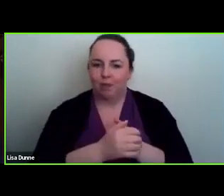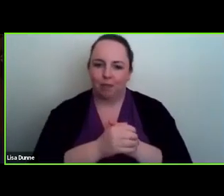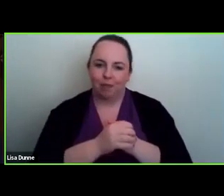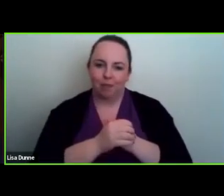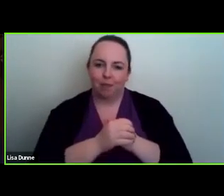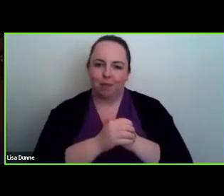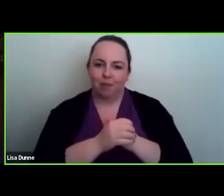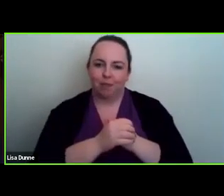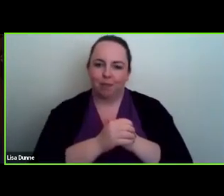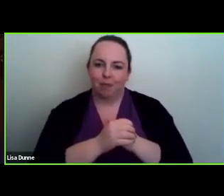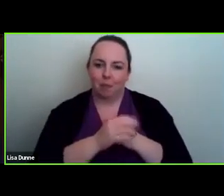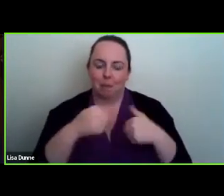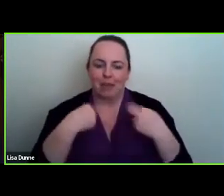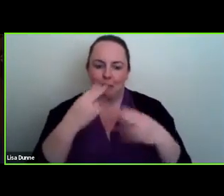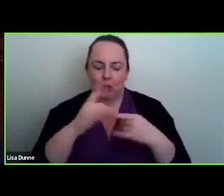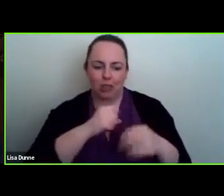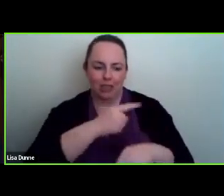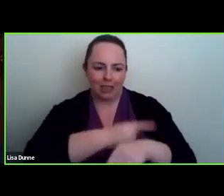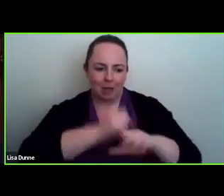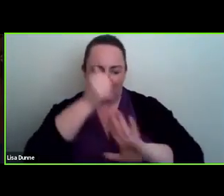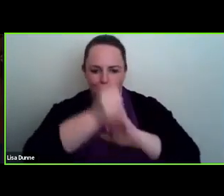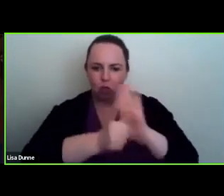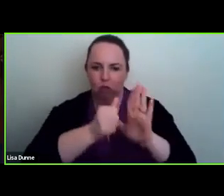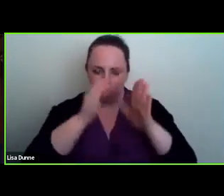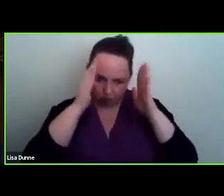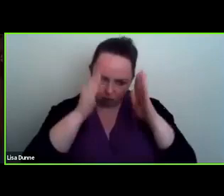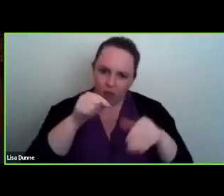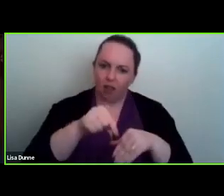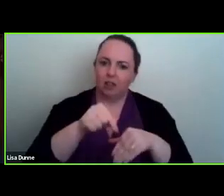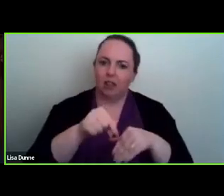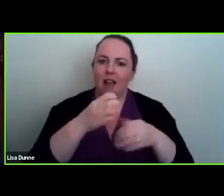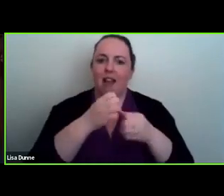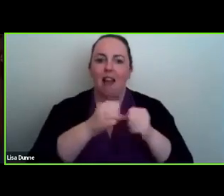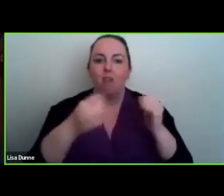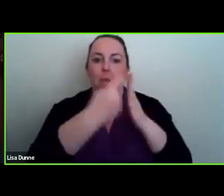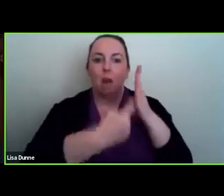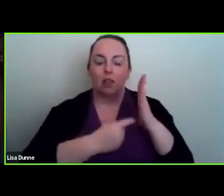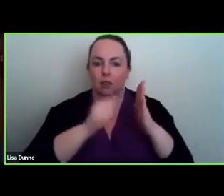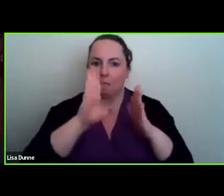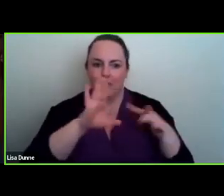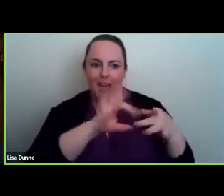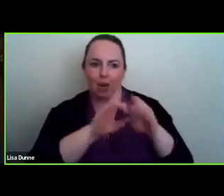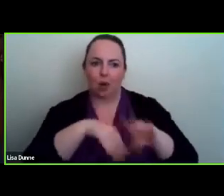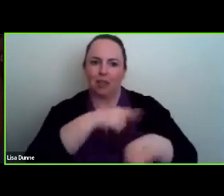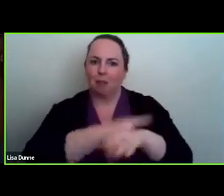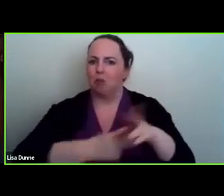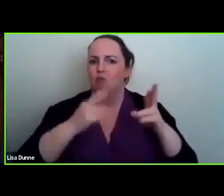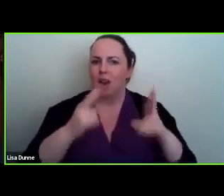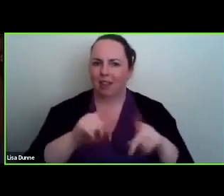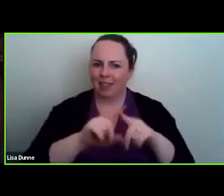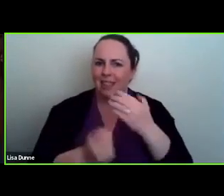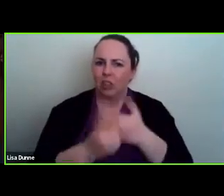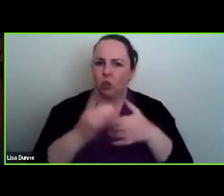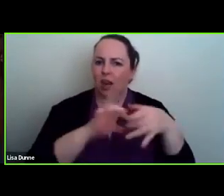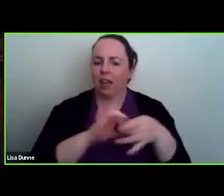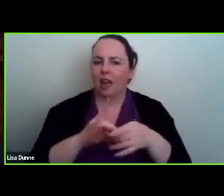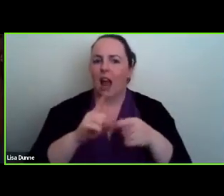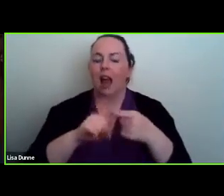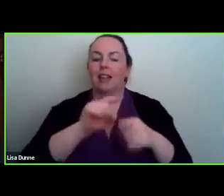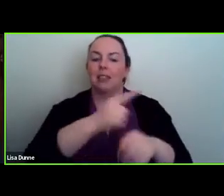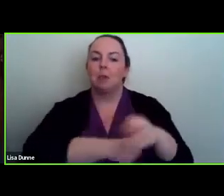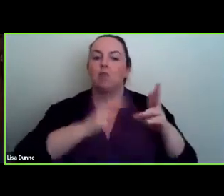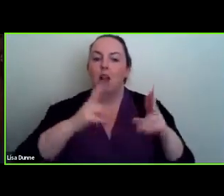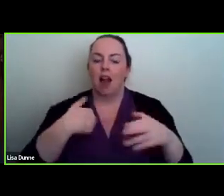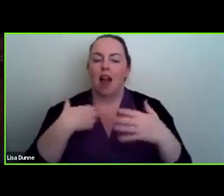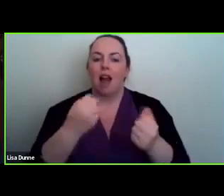the disabled experience and understanding that every policy is a disability rights issue, and ensuring that through that lens of disability rights, we are taking an